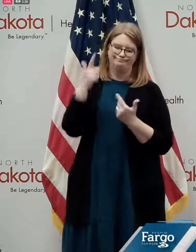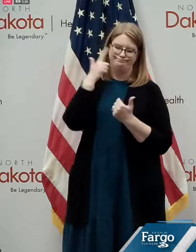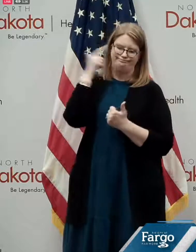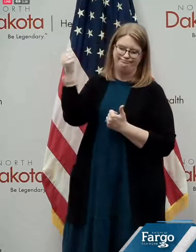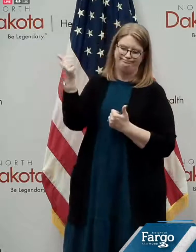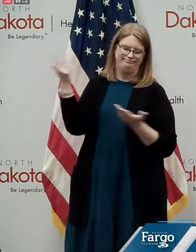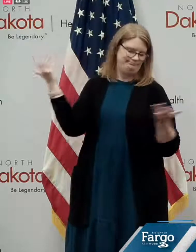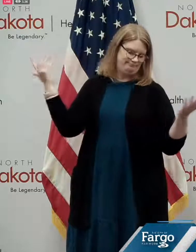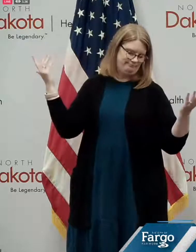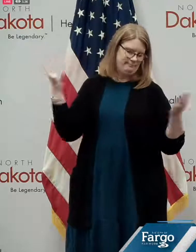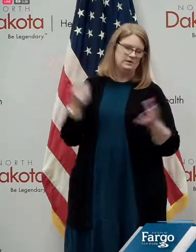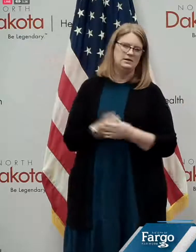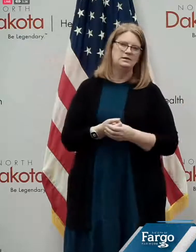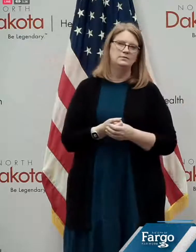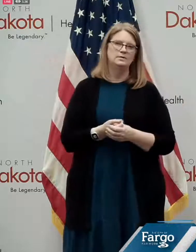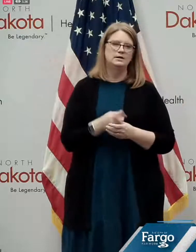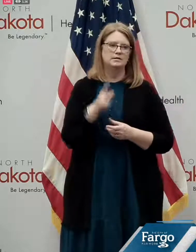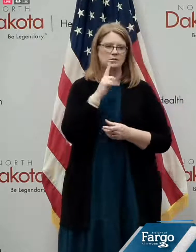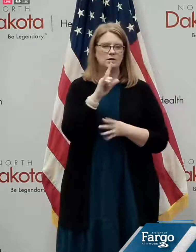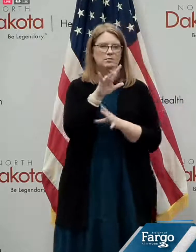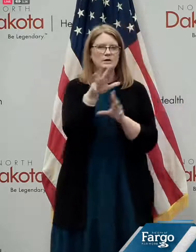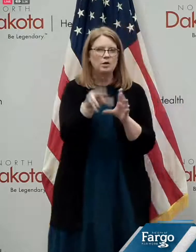saying that's why I like to include